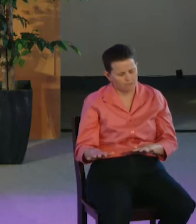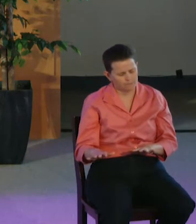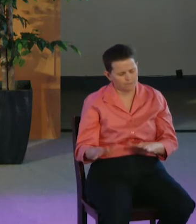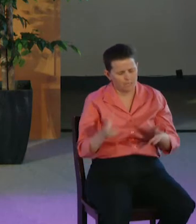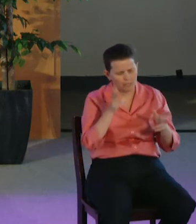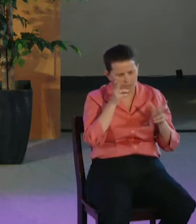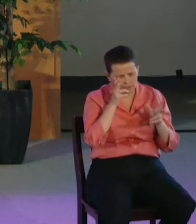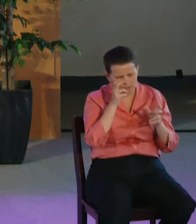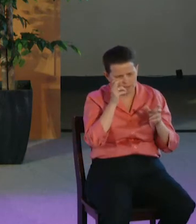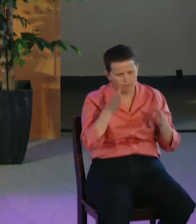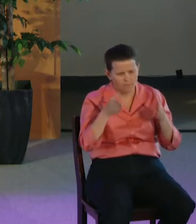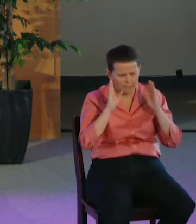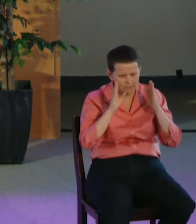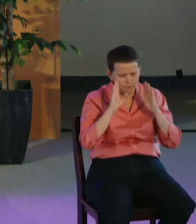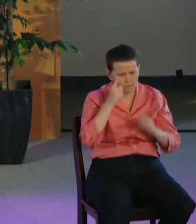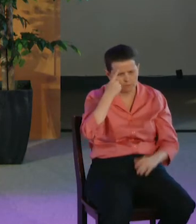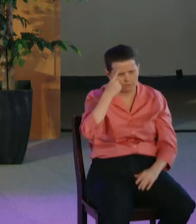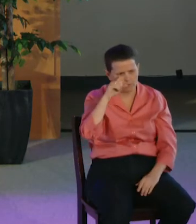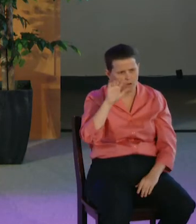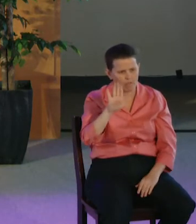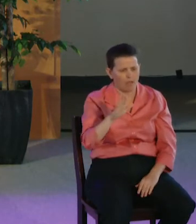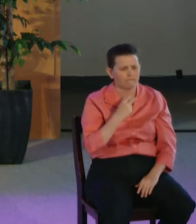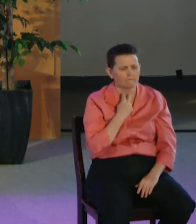the voice of the Father, Mother principle.